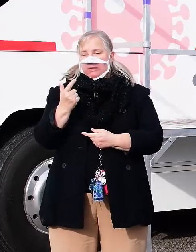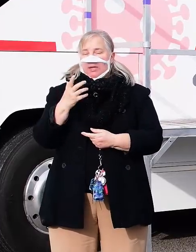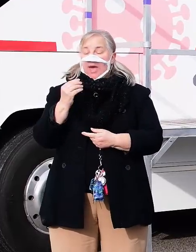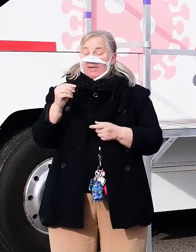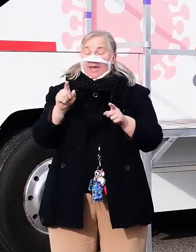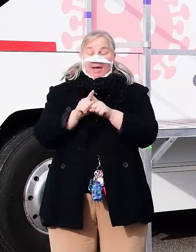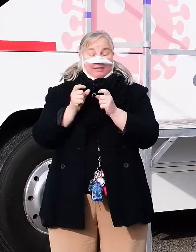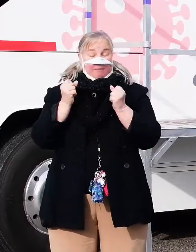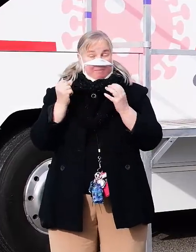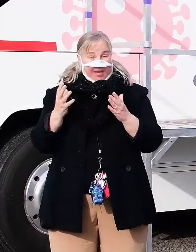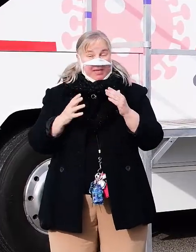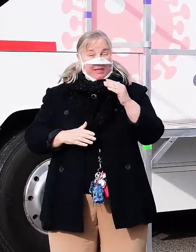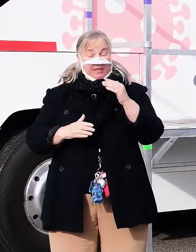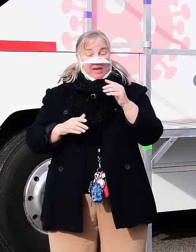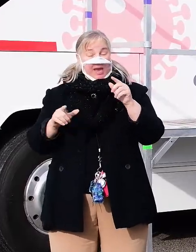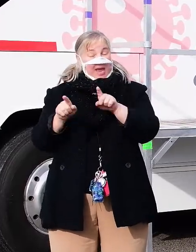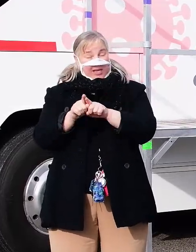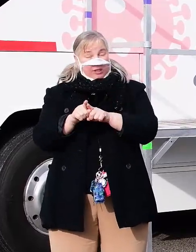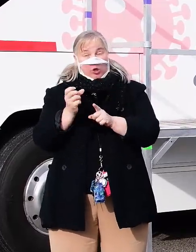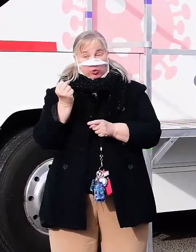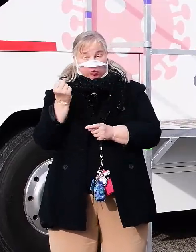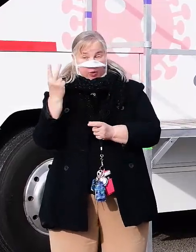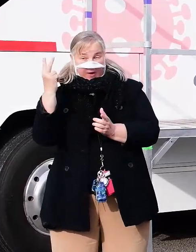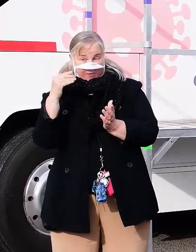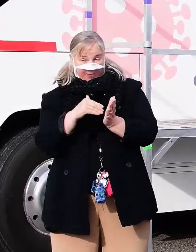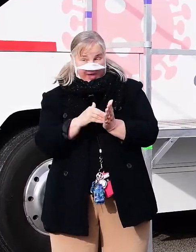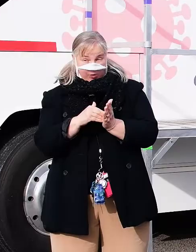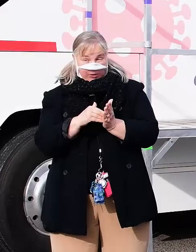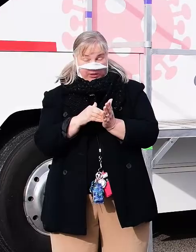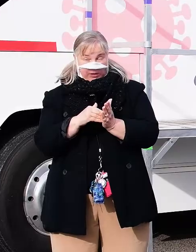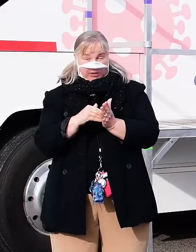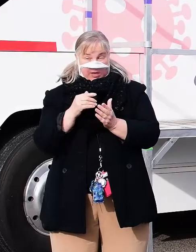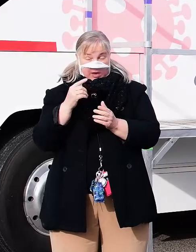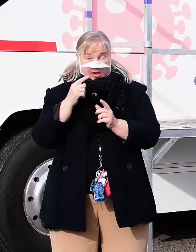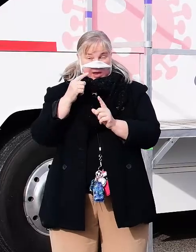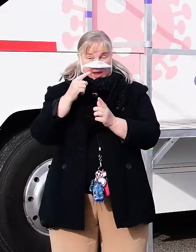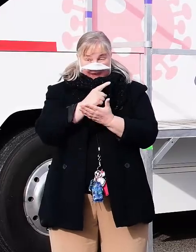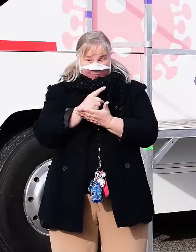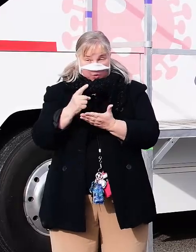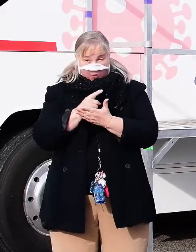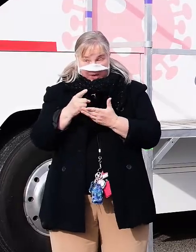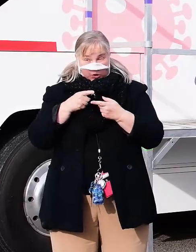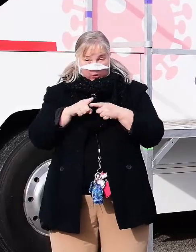many as 12,000 per week in November.